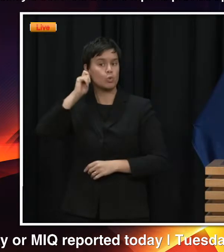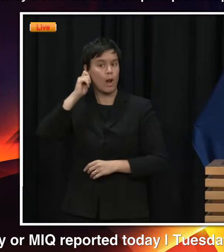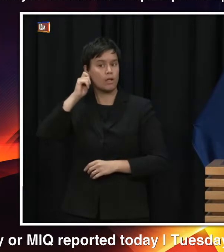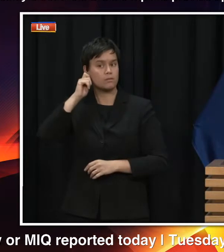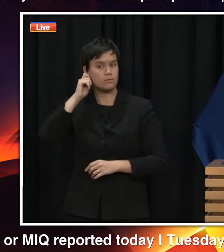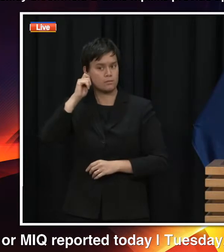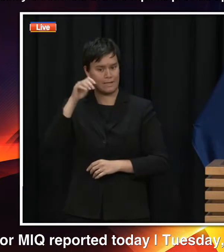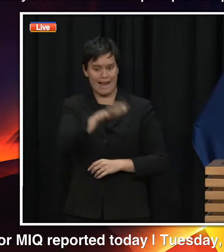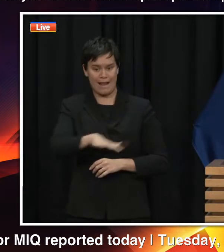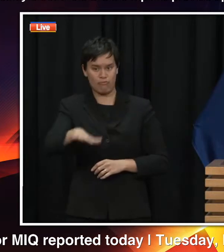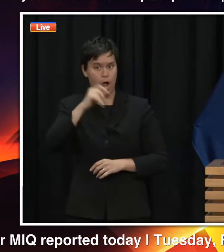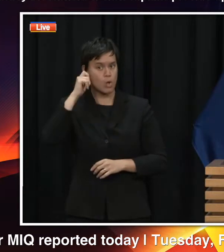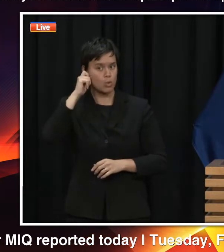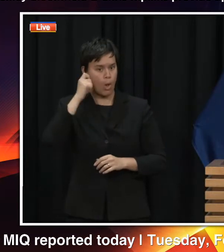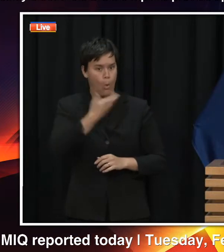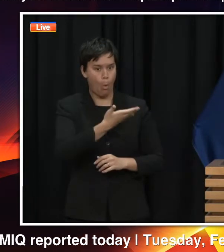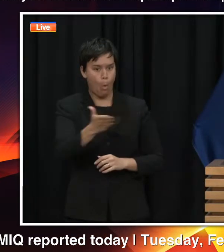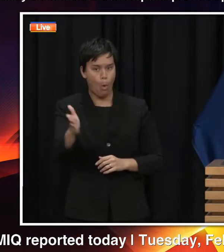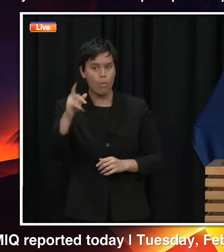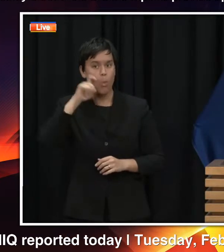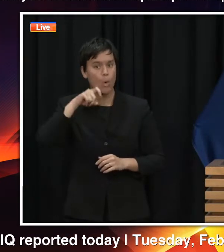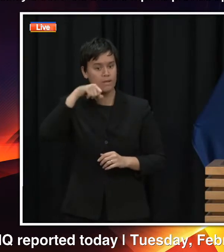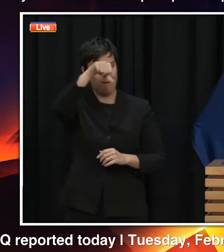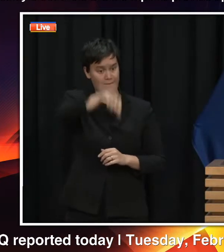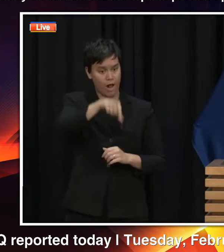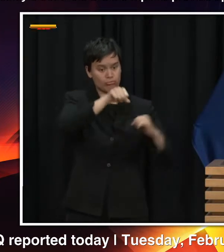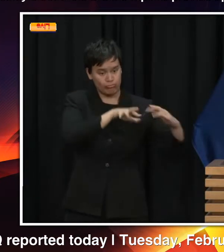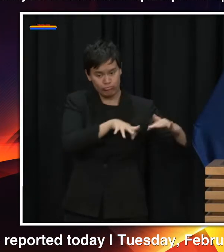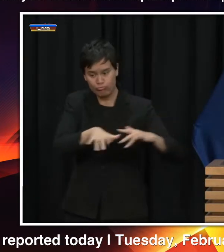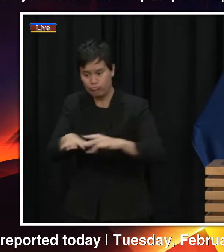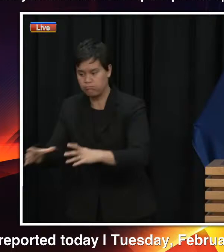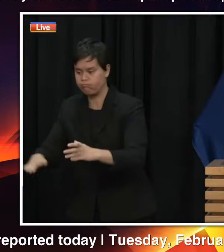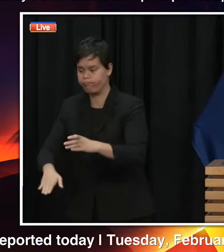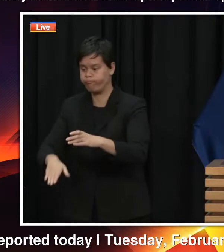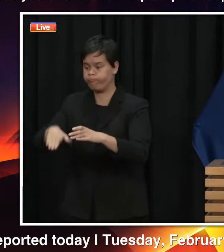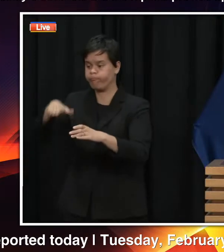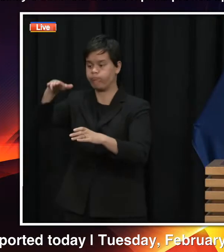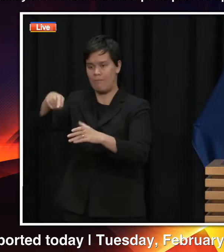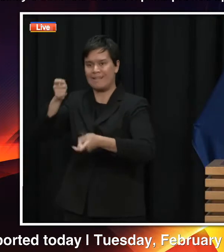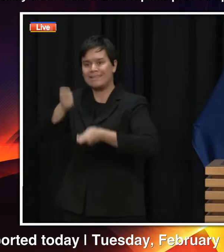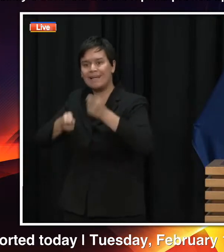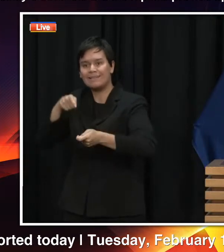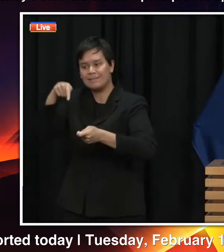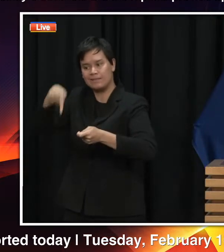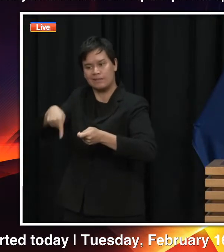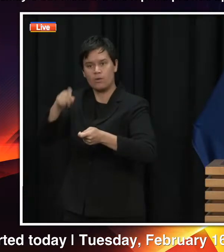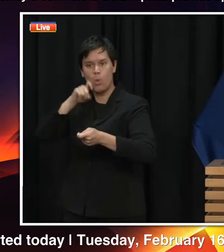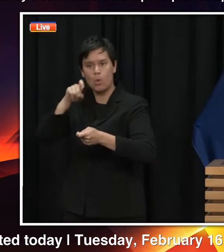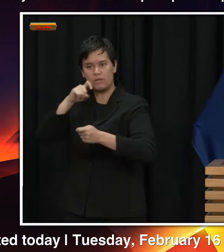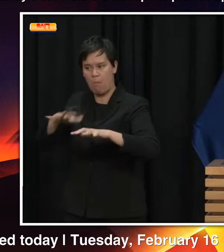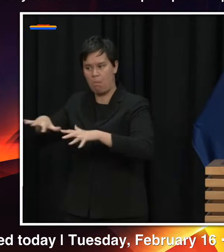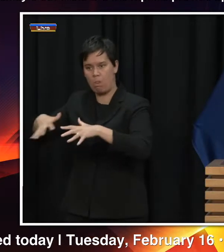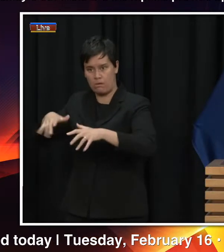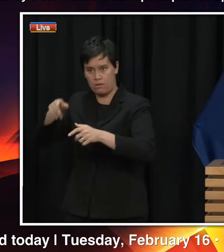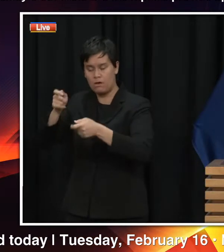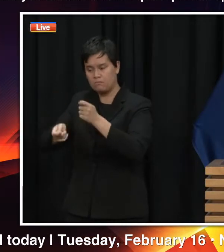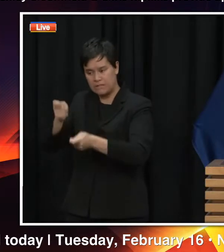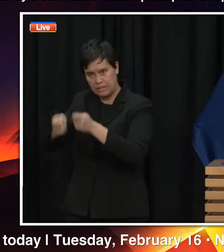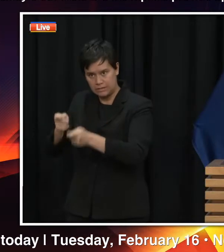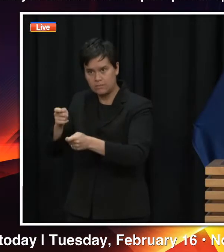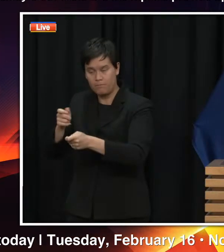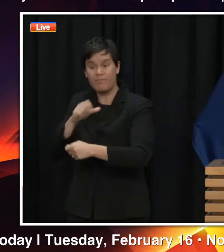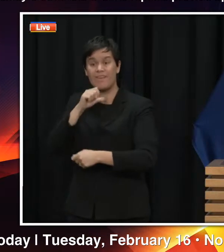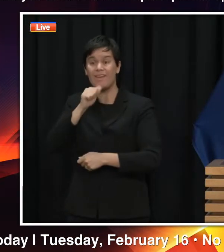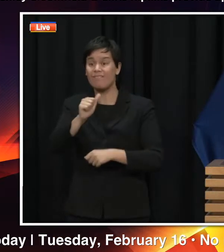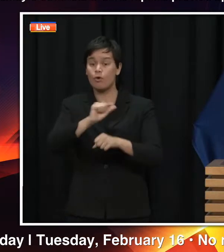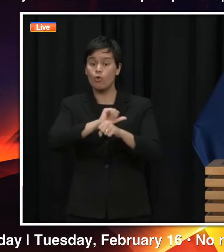methodology. Wastewater testing can detect even a single person who may be shedding the COVID-19 virus. Such